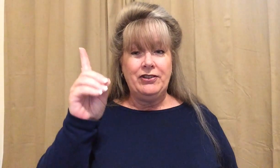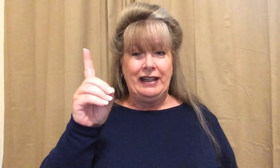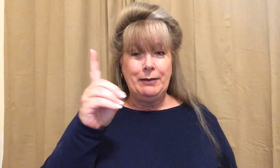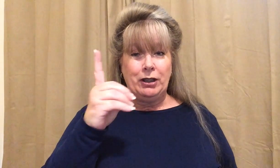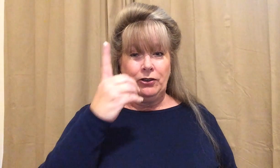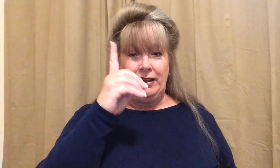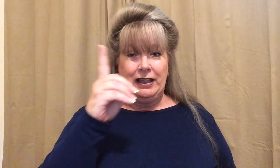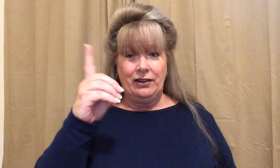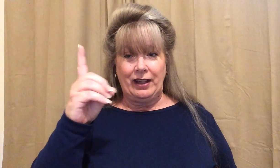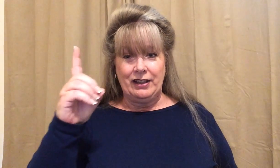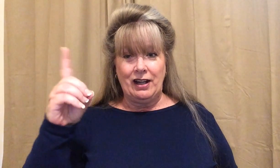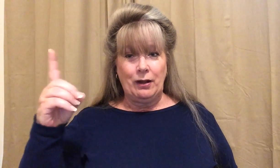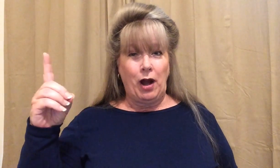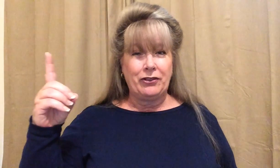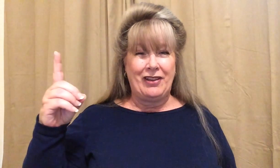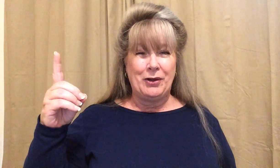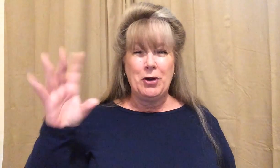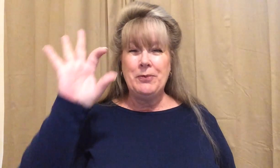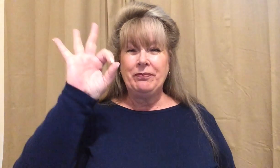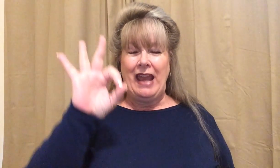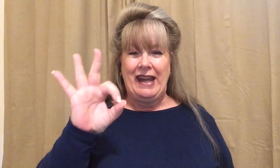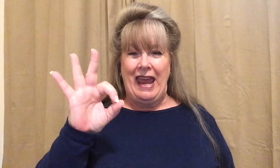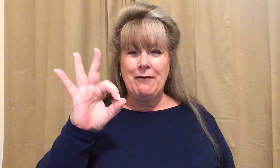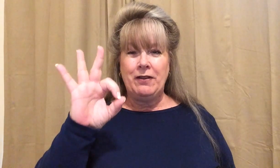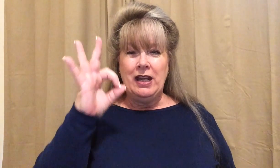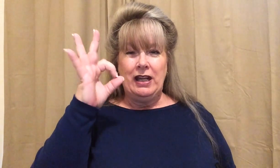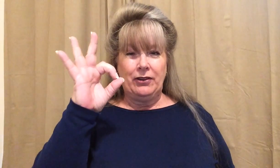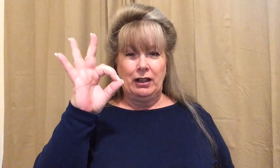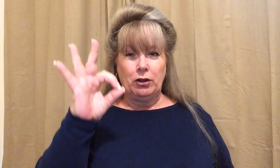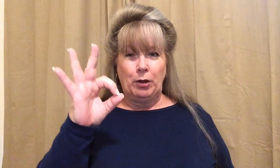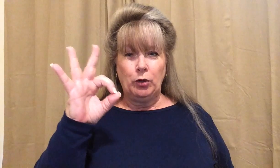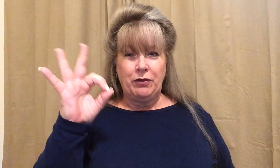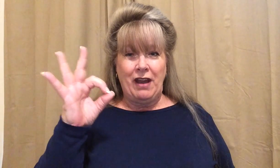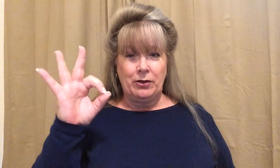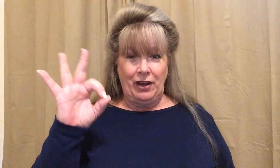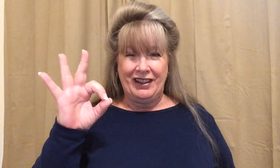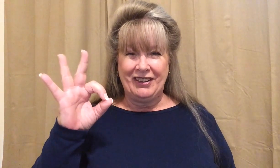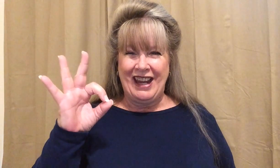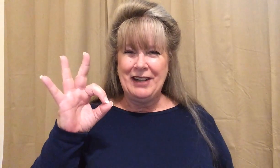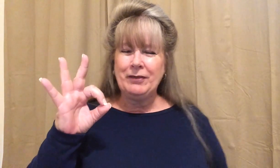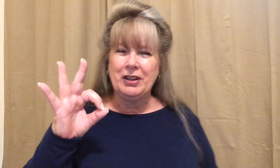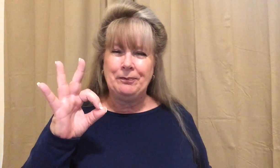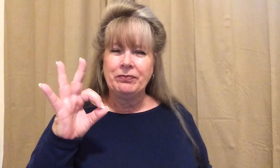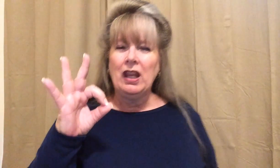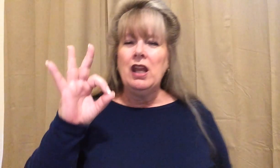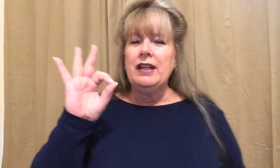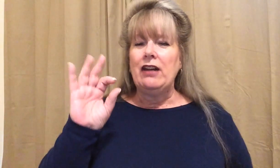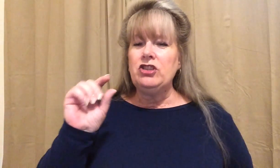D because D is like the duck that waddles down the road. And F is like a little bird with feathers on it, okay? Good. Now G